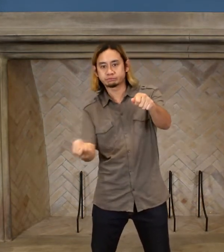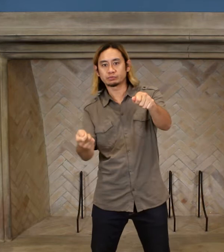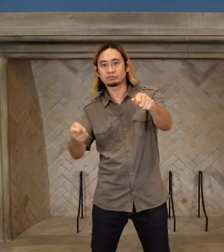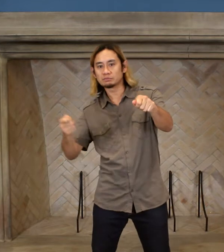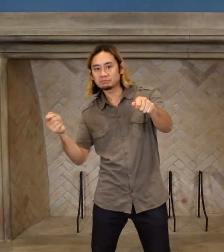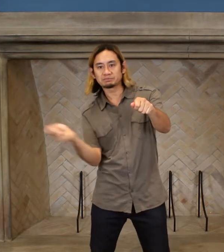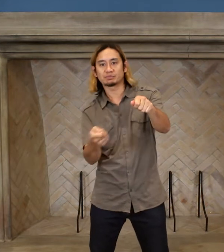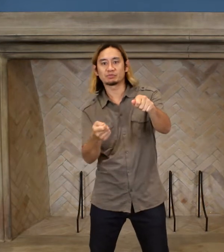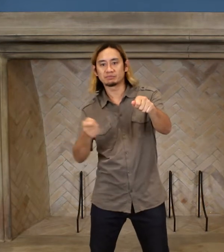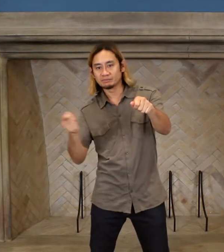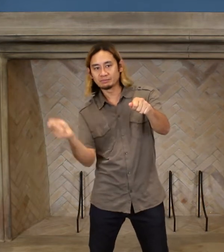was banging it